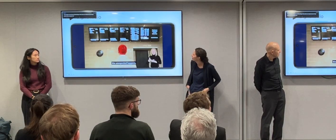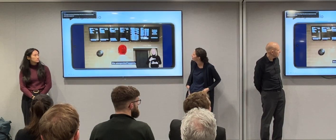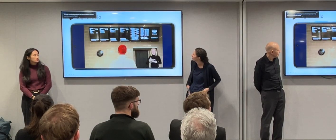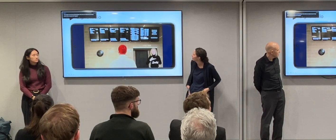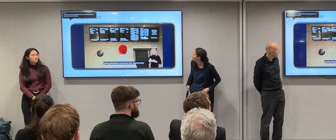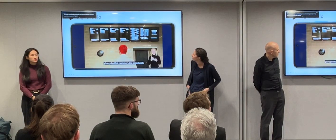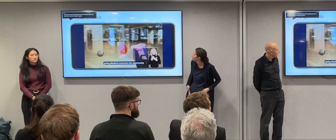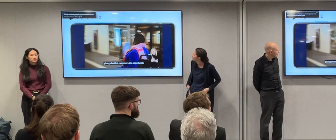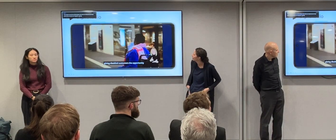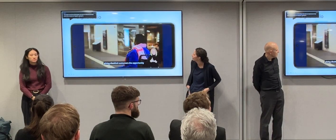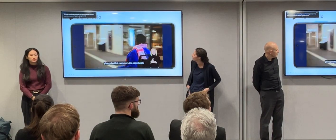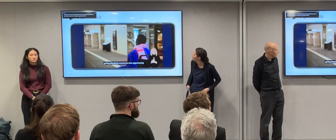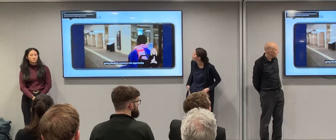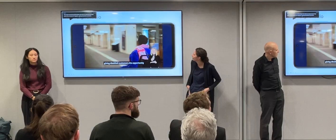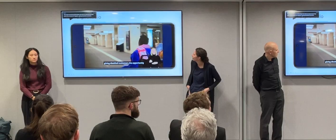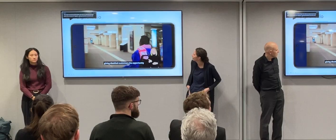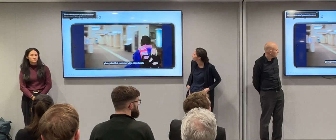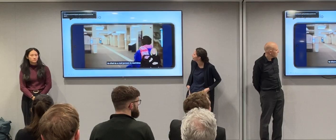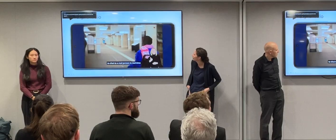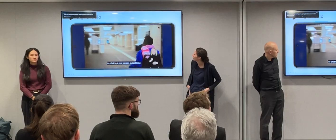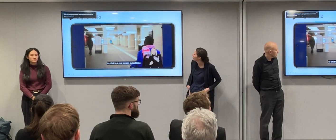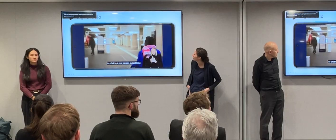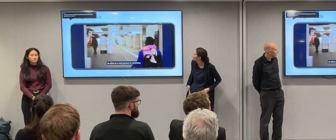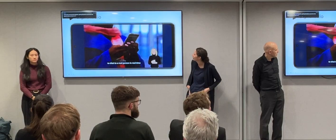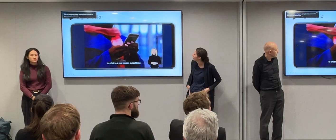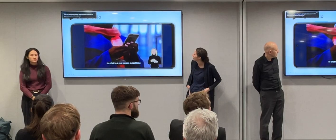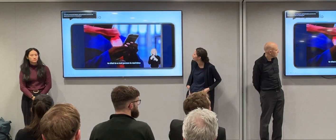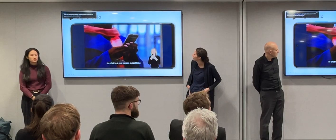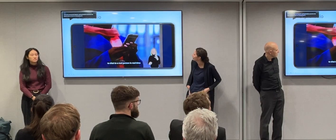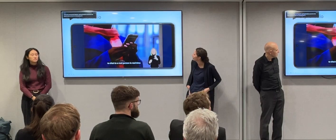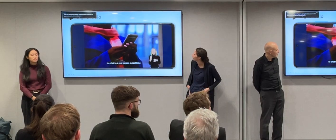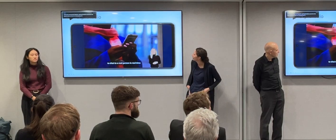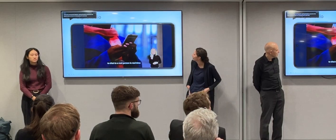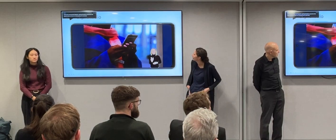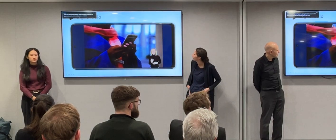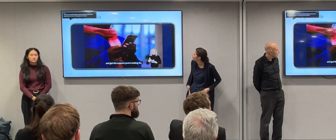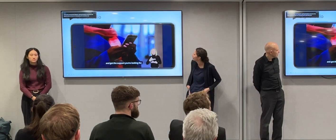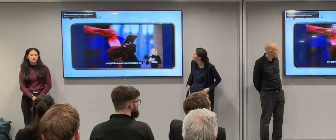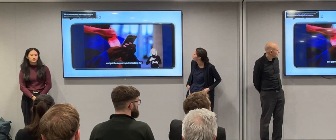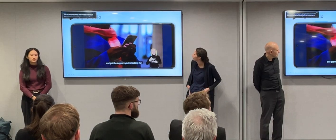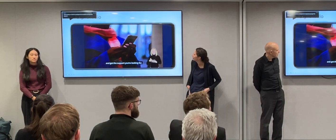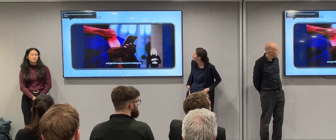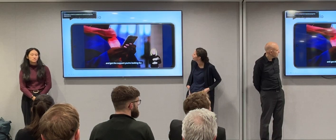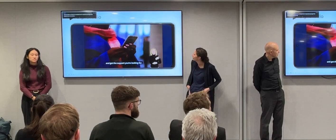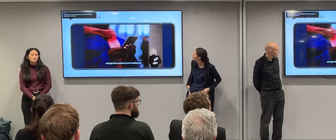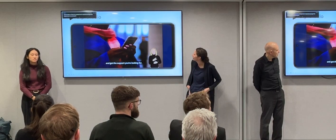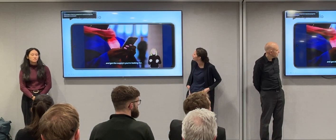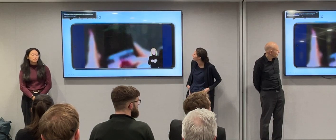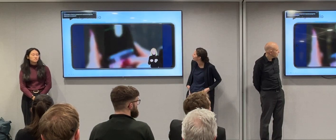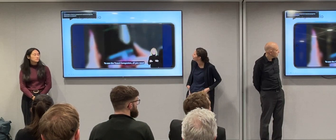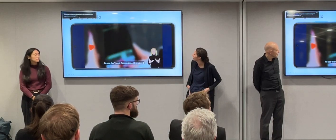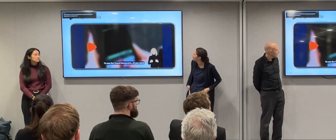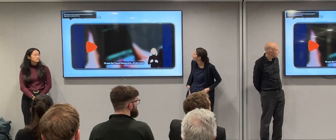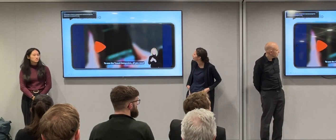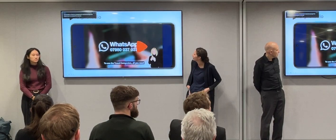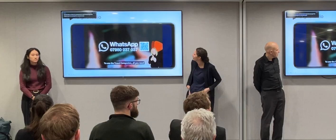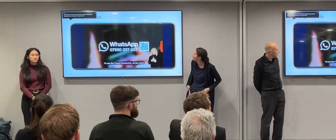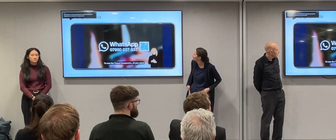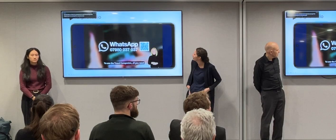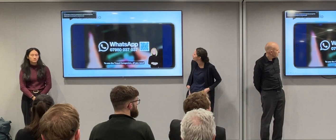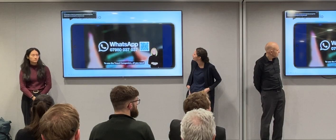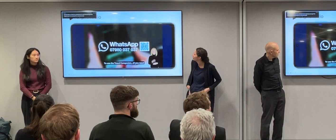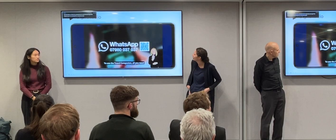unexpected happens, giving disabled customers the opportunity to chat to a real person in real time and get the support you're looking for. To use the